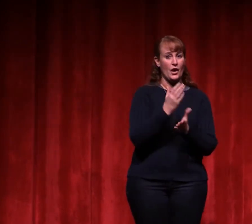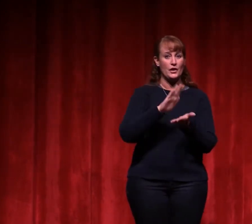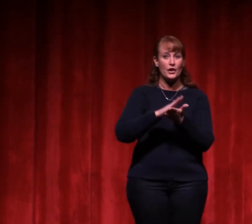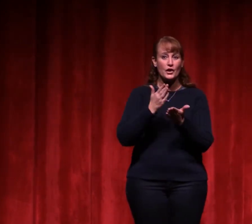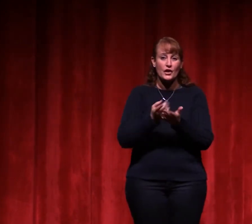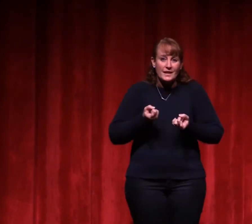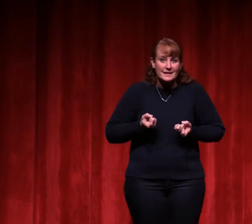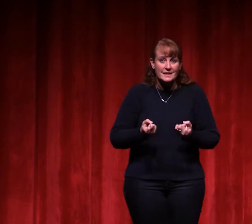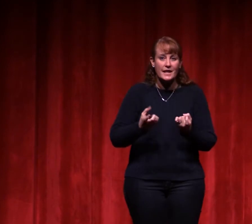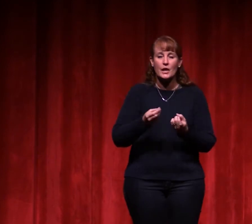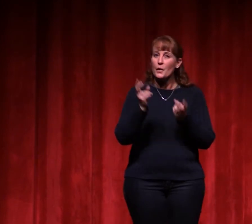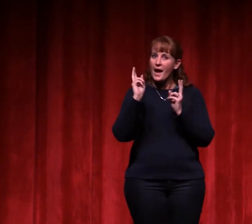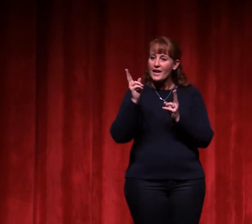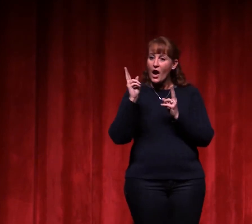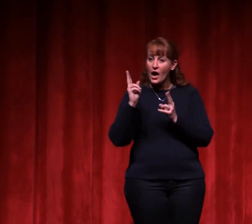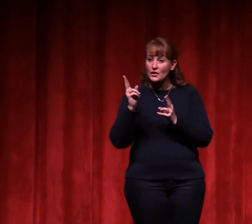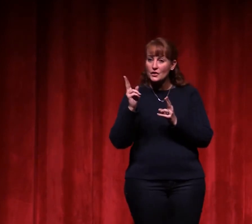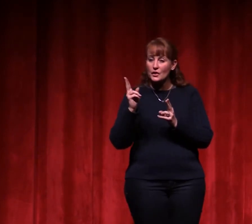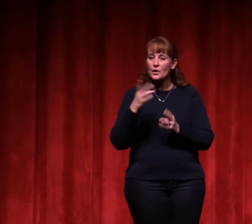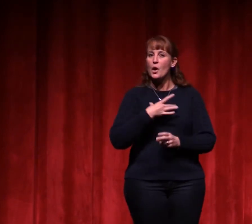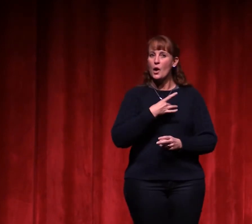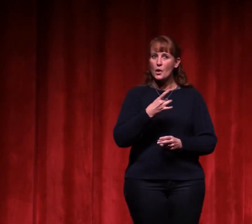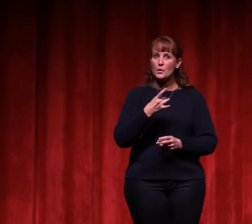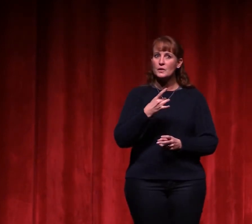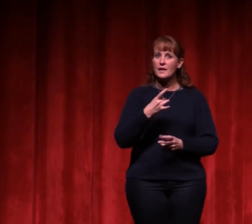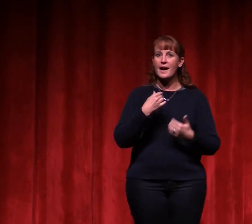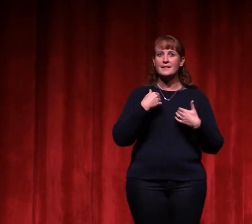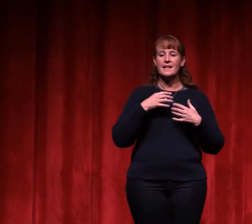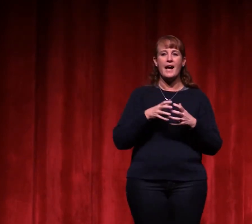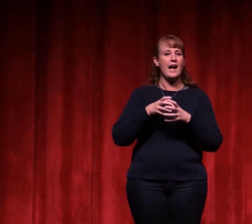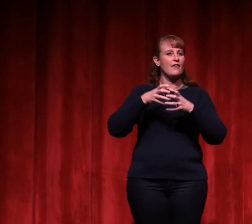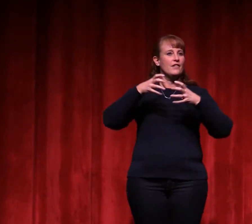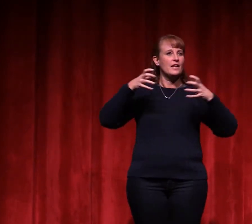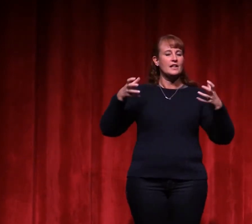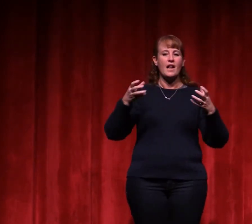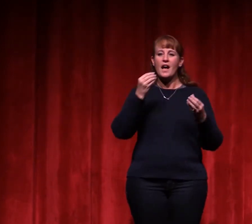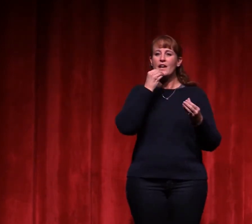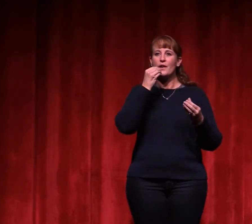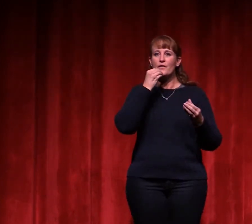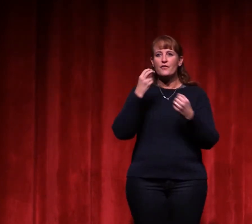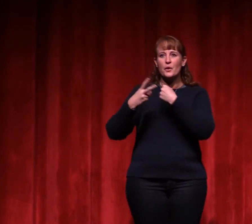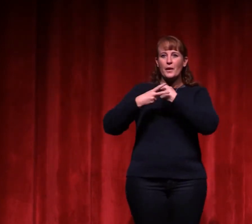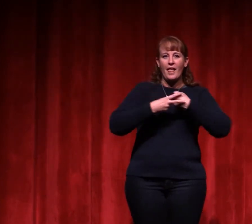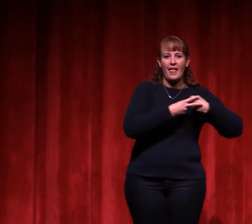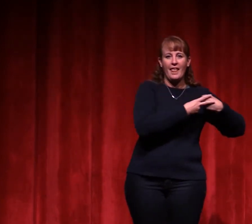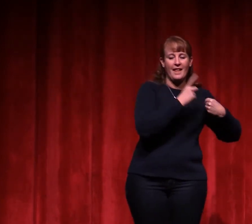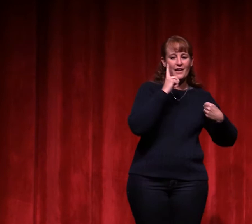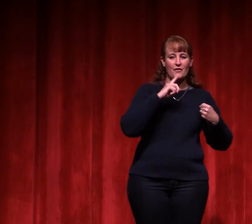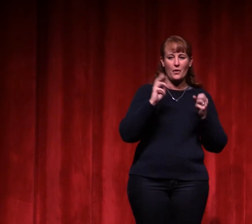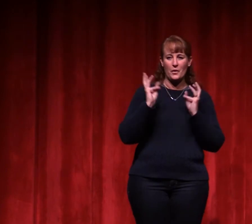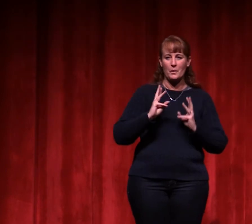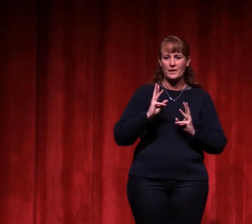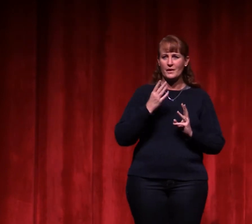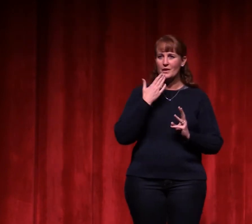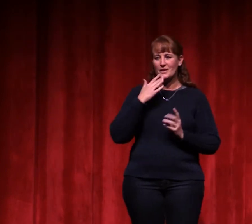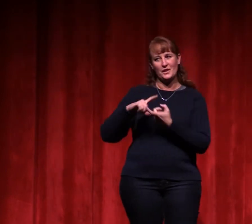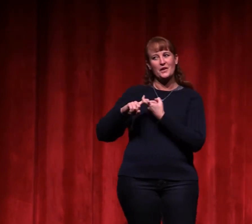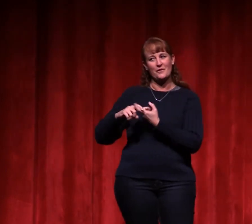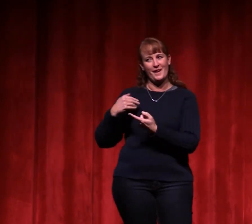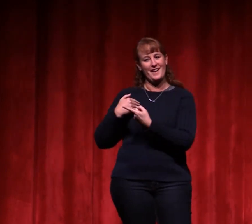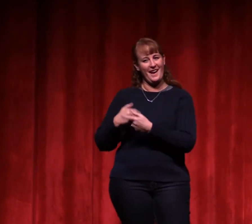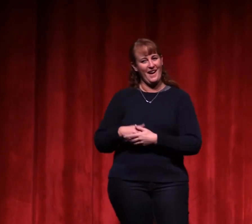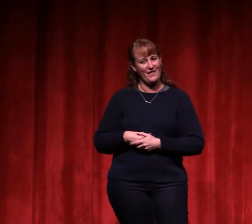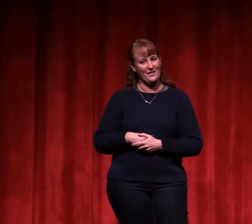skier, and hunter who likes to put up mass quantities of food for the winter. She's a good friend to have.